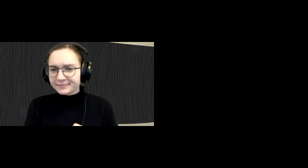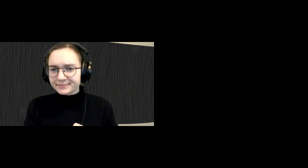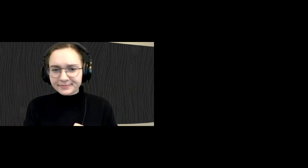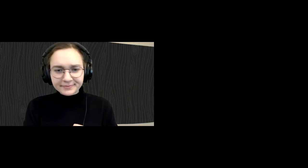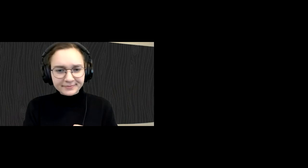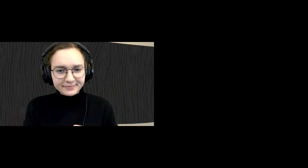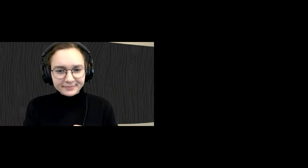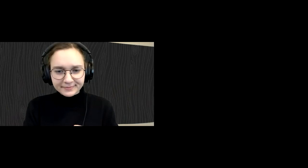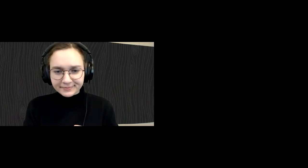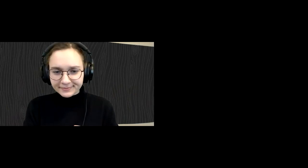Dang it.